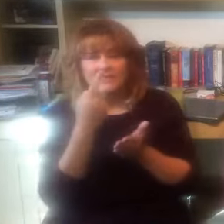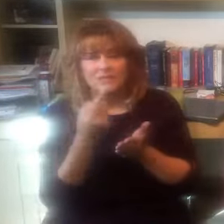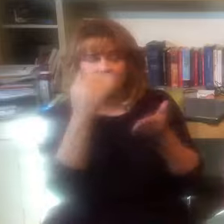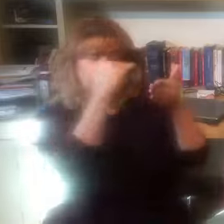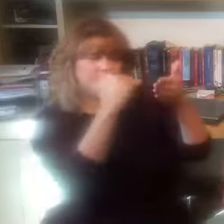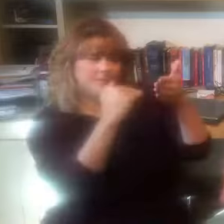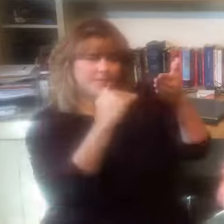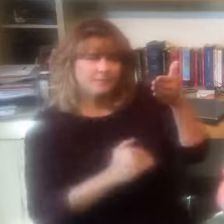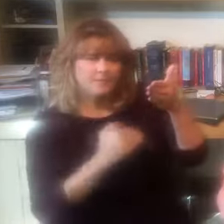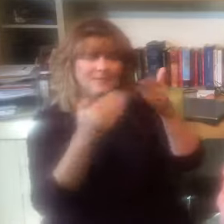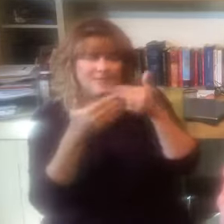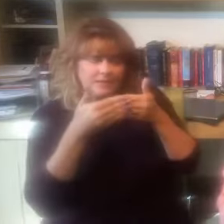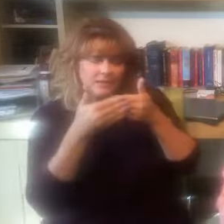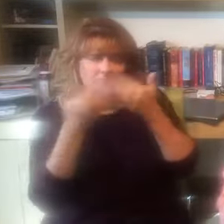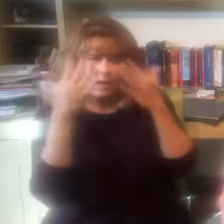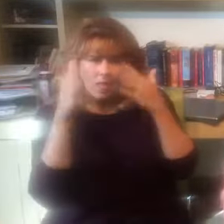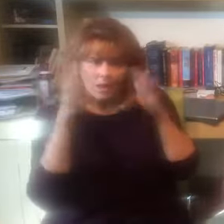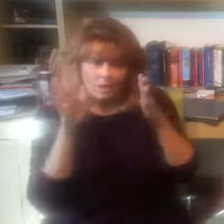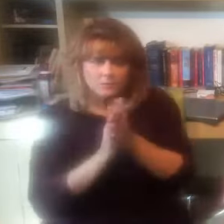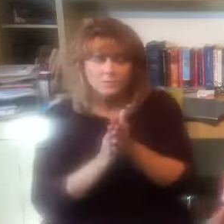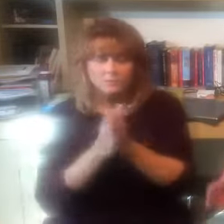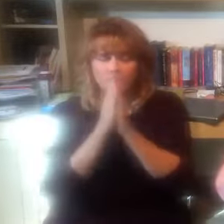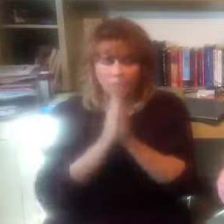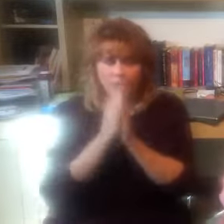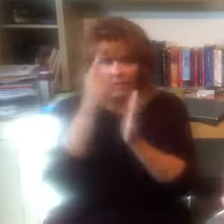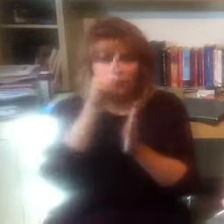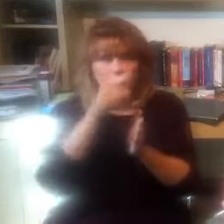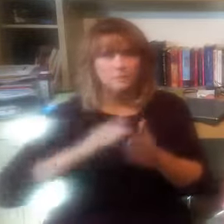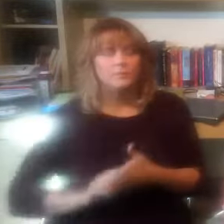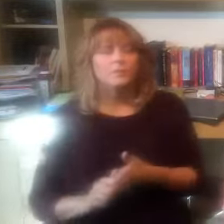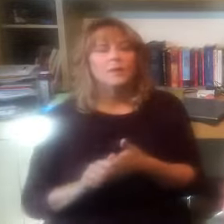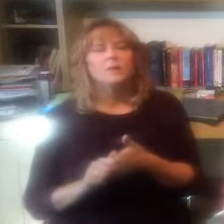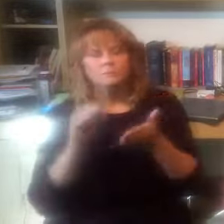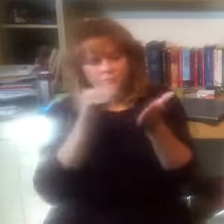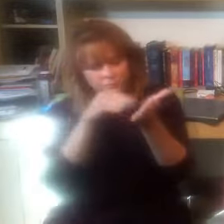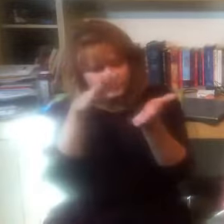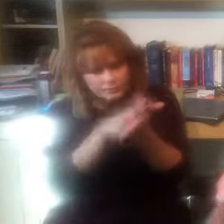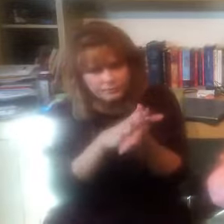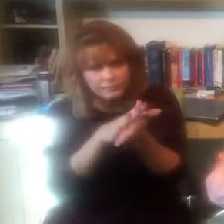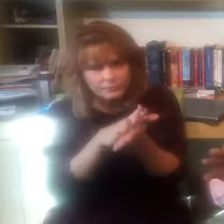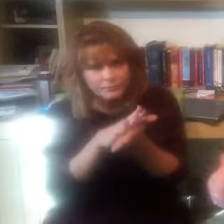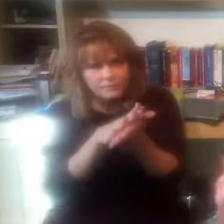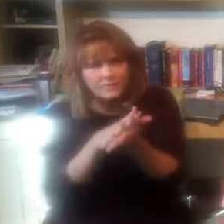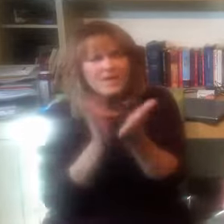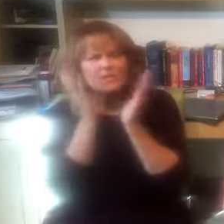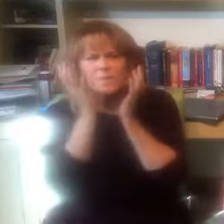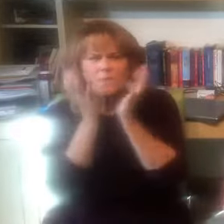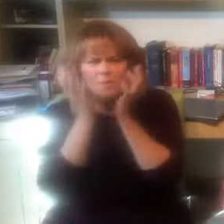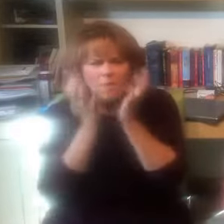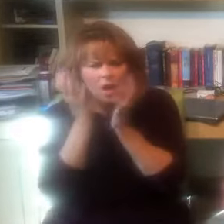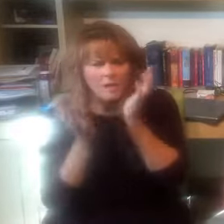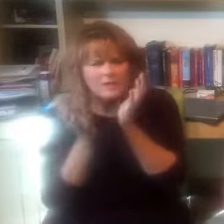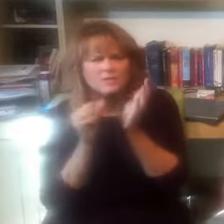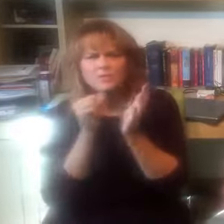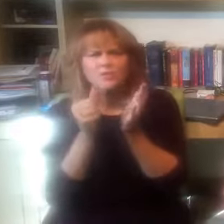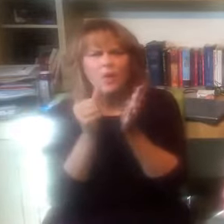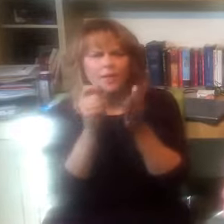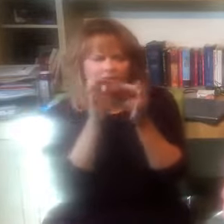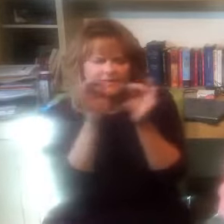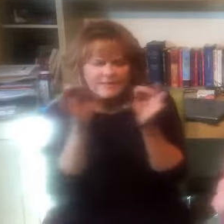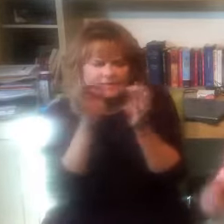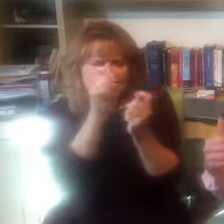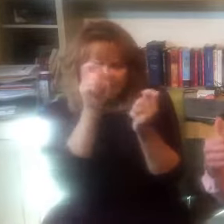near the end of the show and we will pray for you. And so you can just put that on there. You don't have to, if you're embarrassed, whatever, you don't have to get in any detail. You can